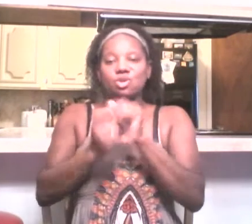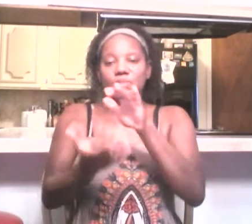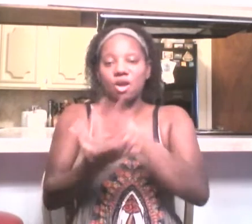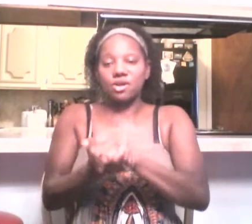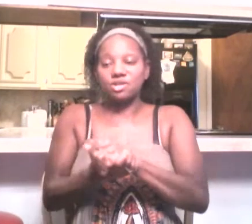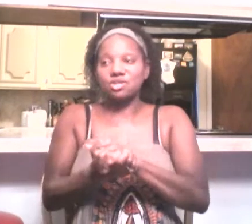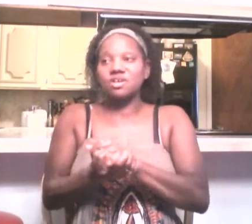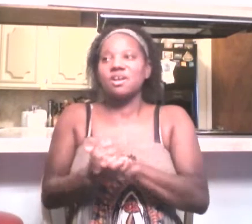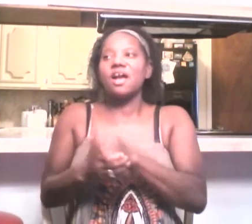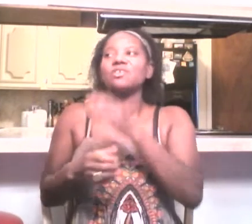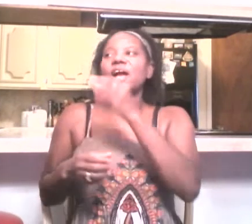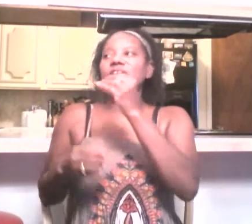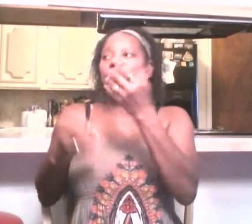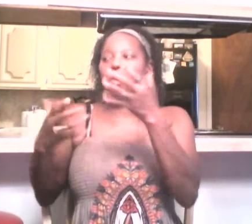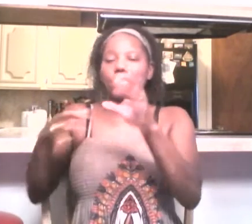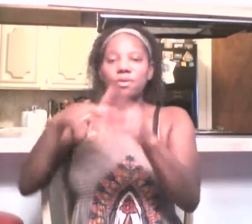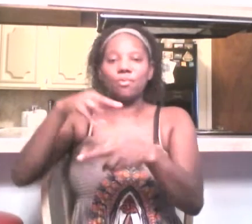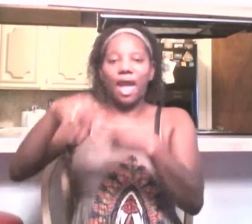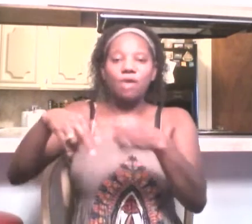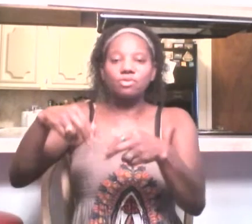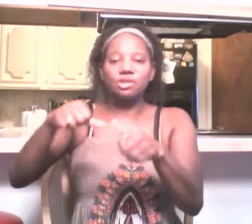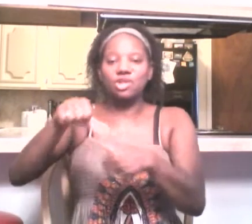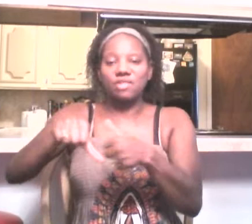your marriage and you guys don't want to be around each other,